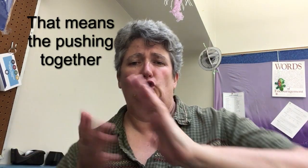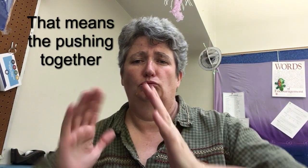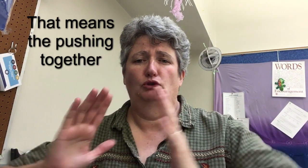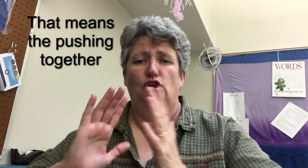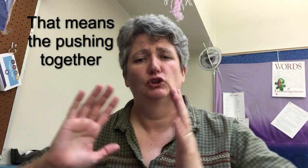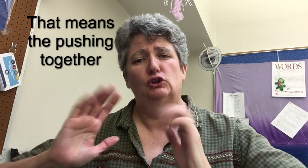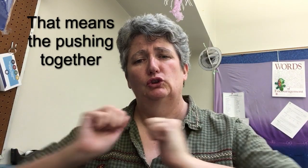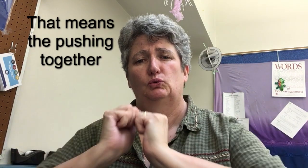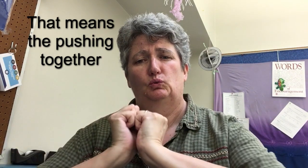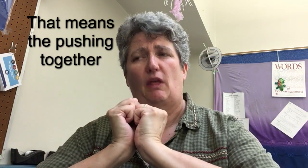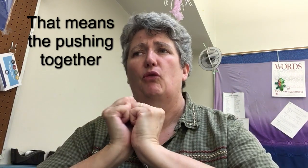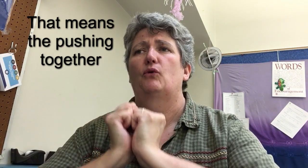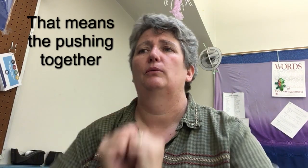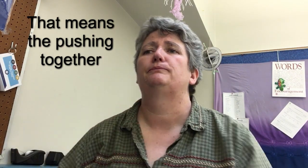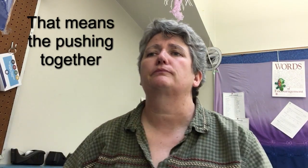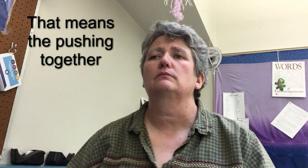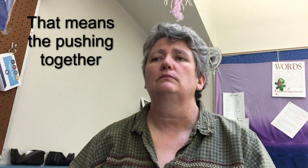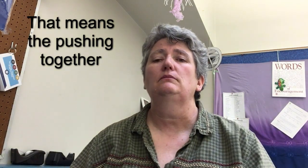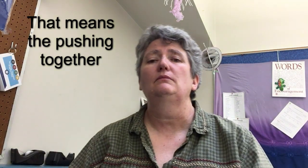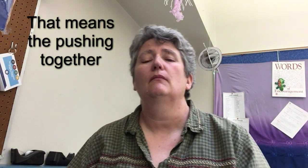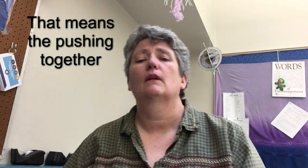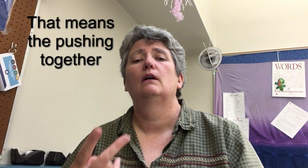pushing, coming against each other.